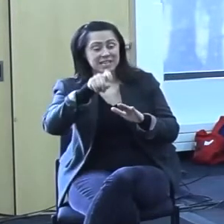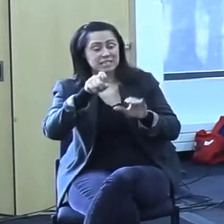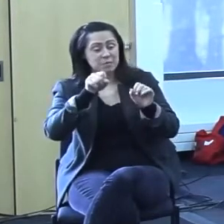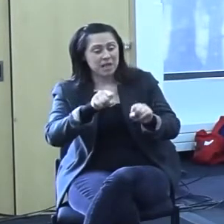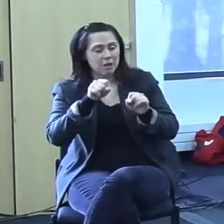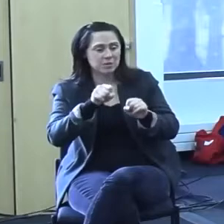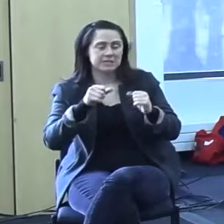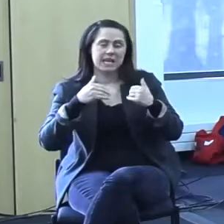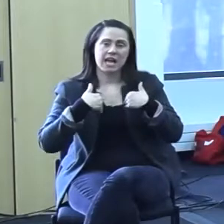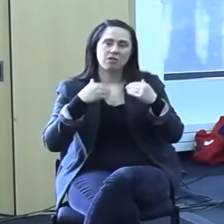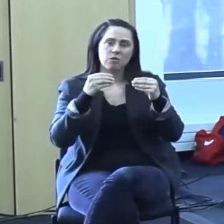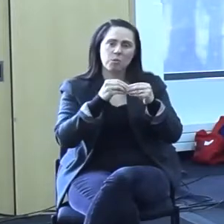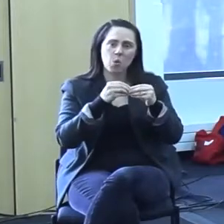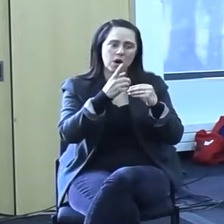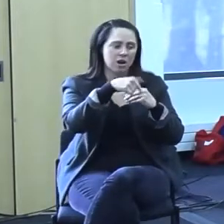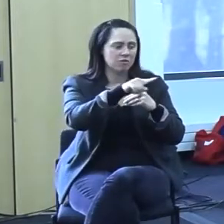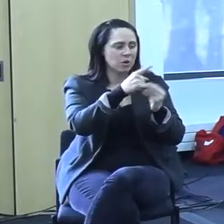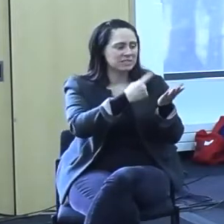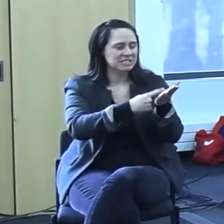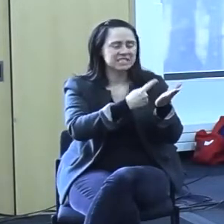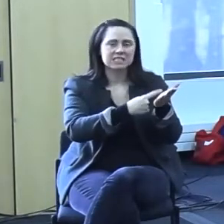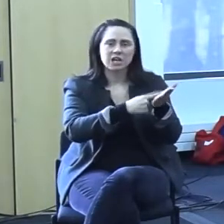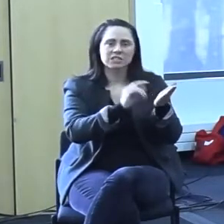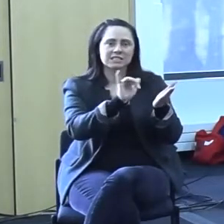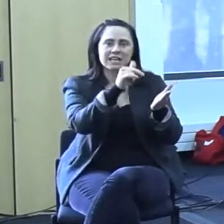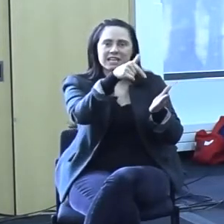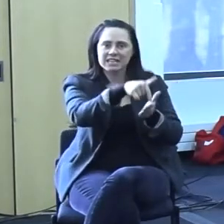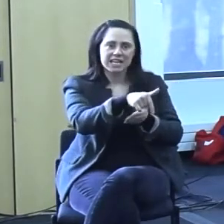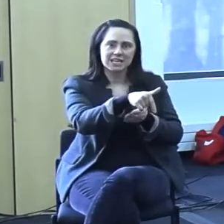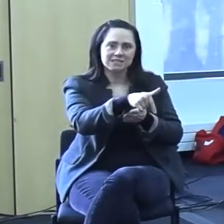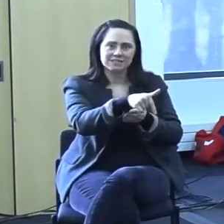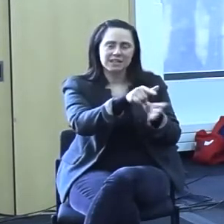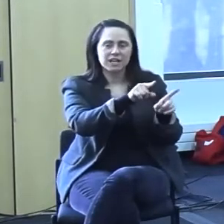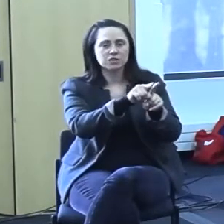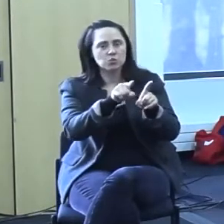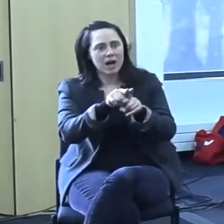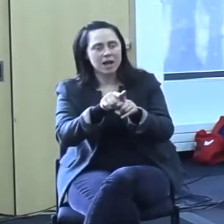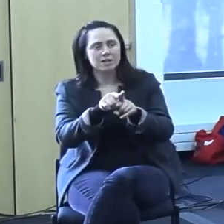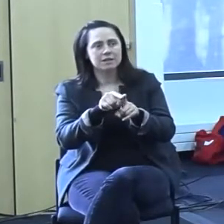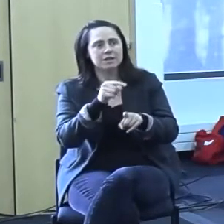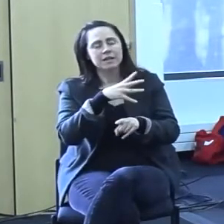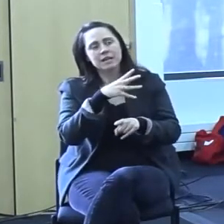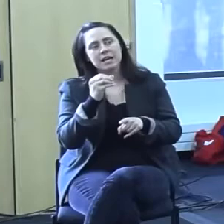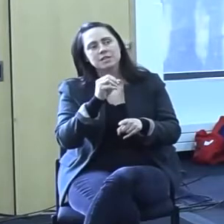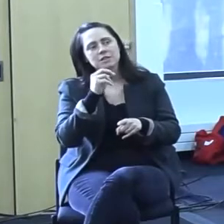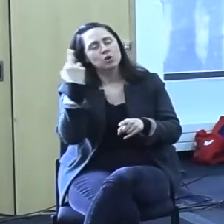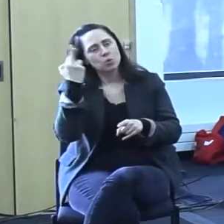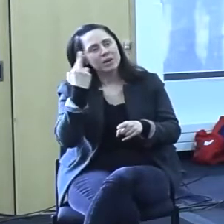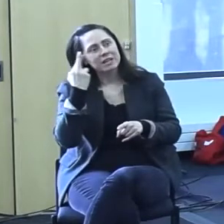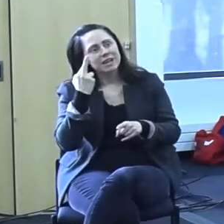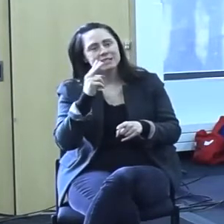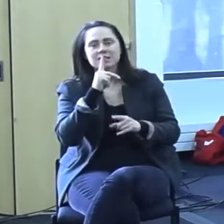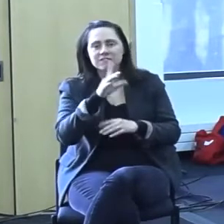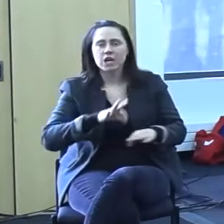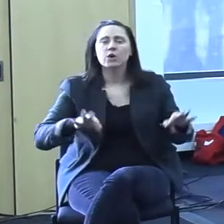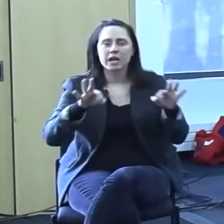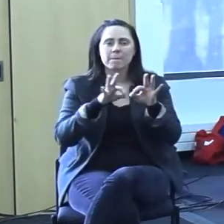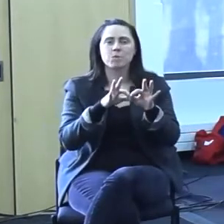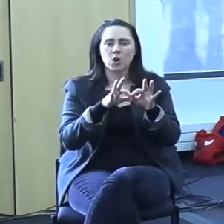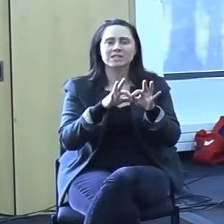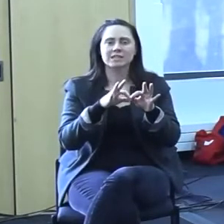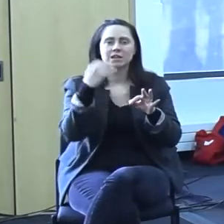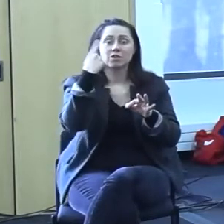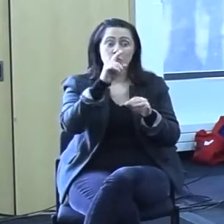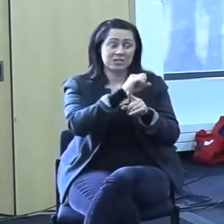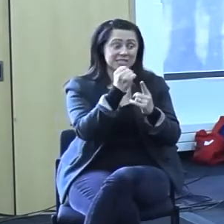to have more of these discussions like this as well and realize that it is very important,